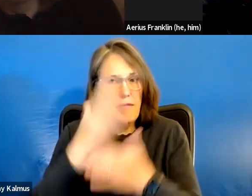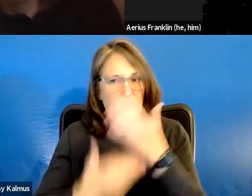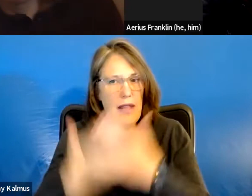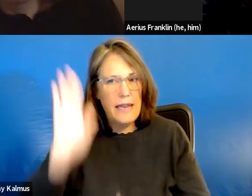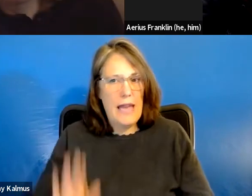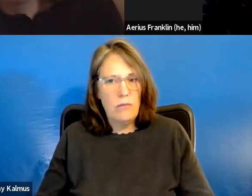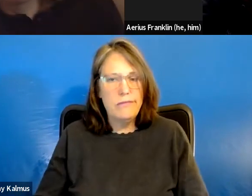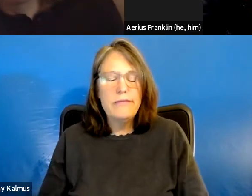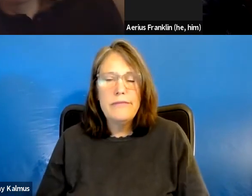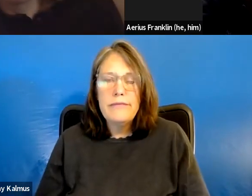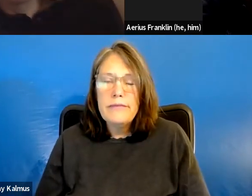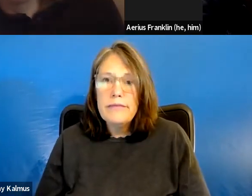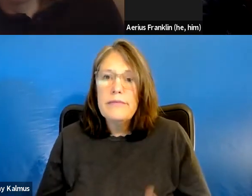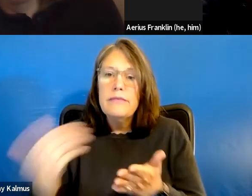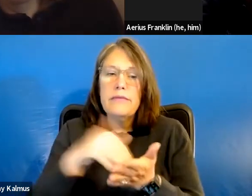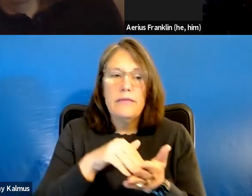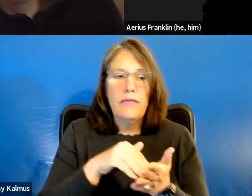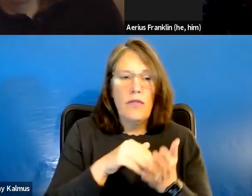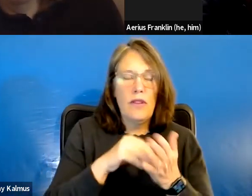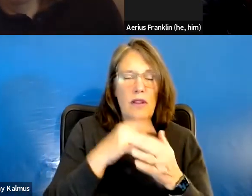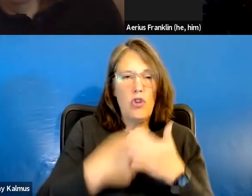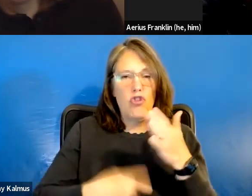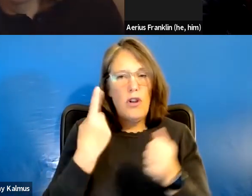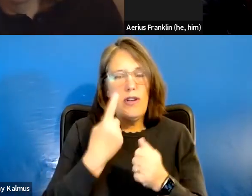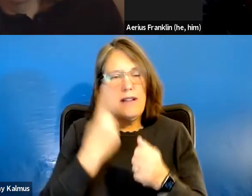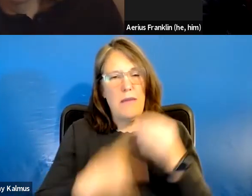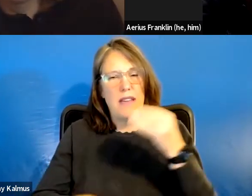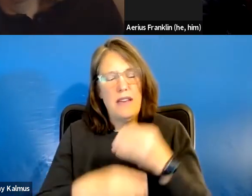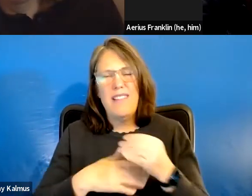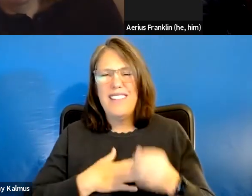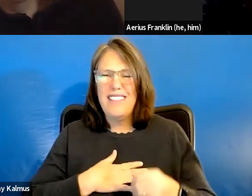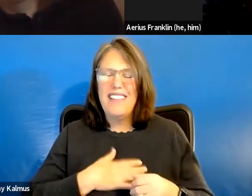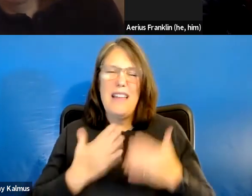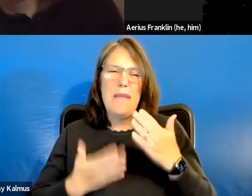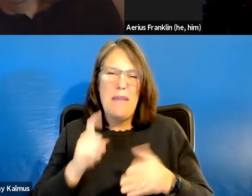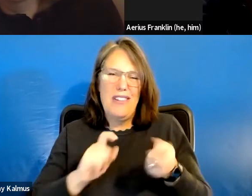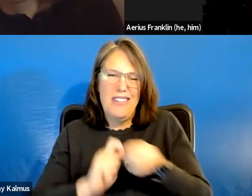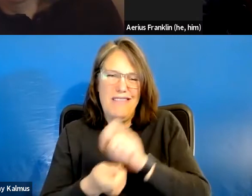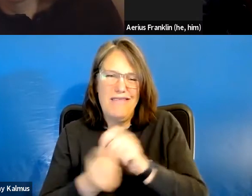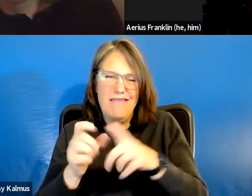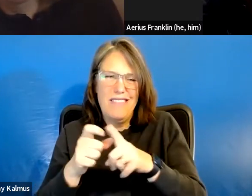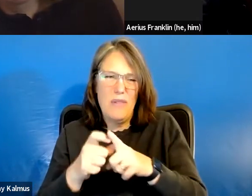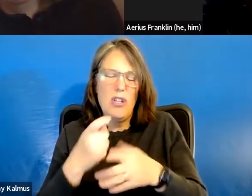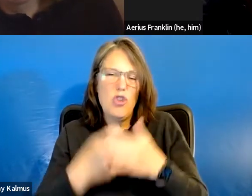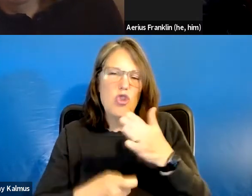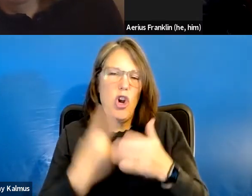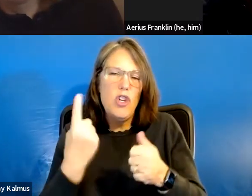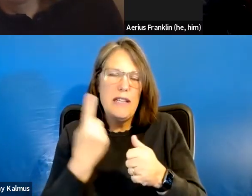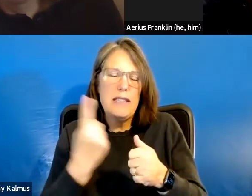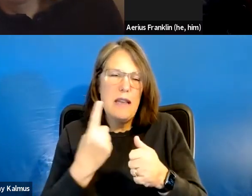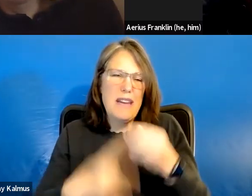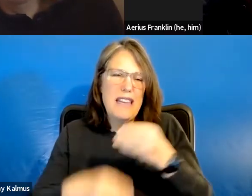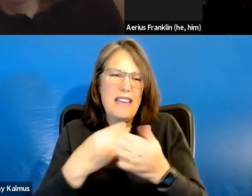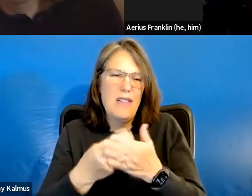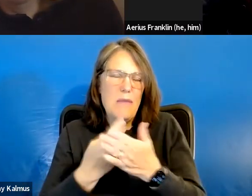Then, so again, charging someone, maybe I should rephrase it a little bit differently. Charging someone additional money